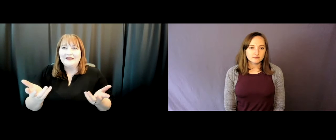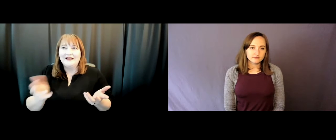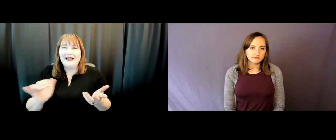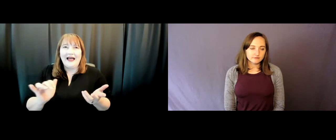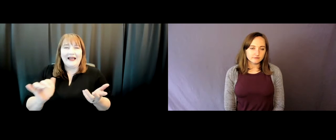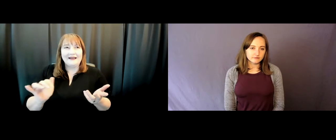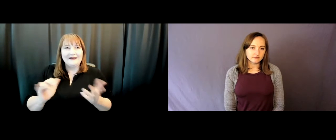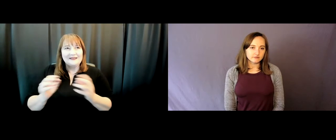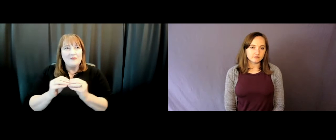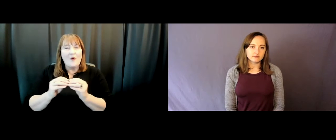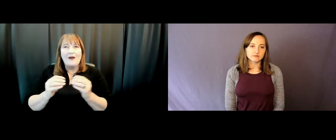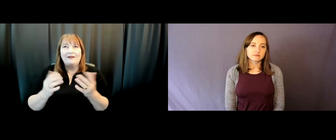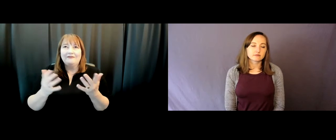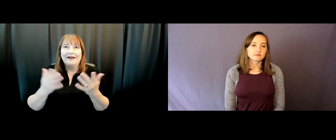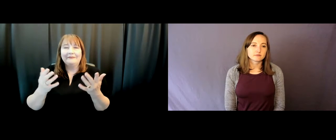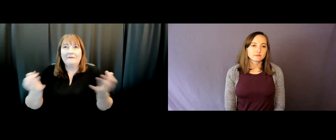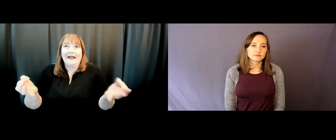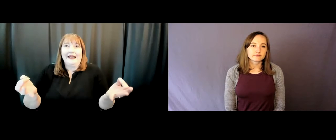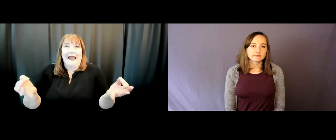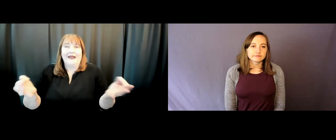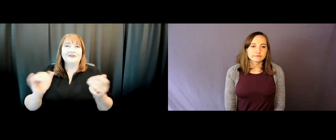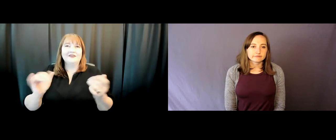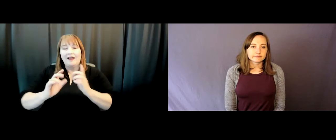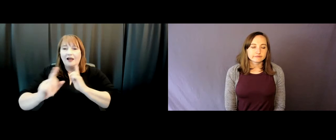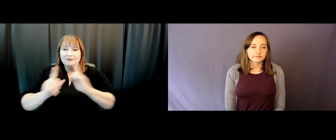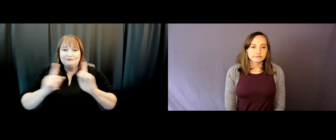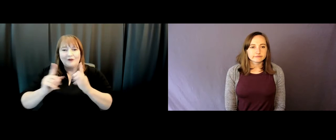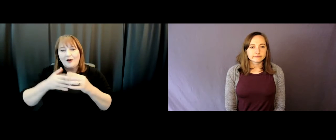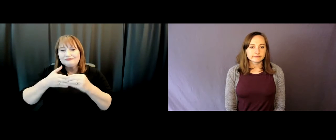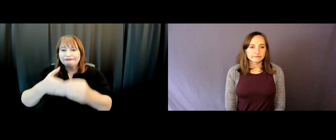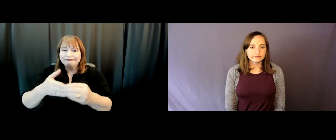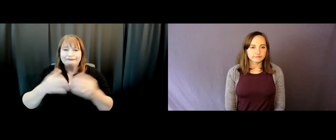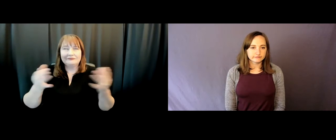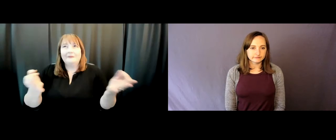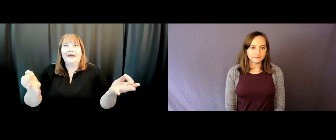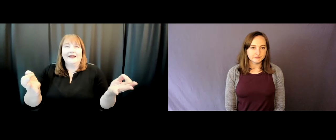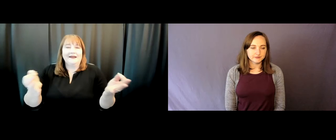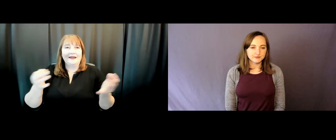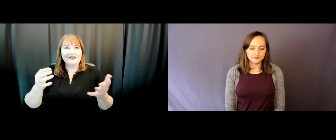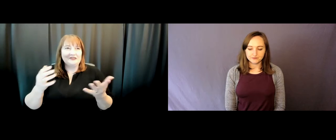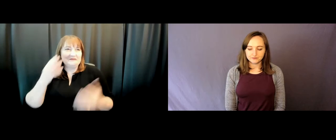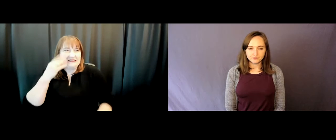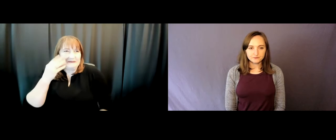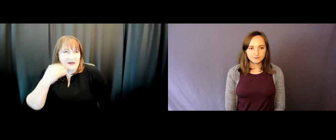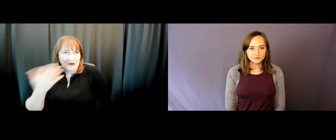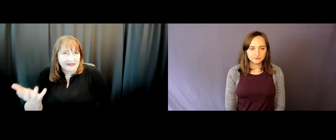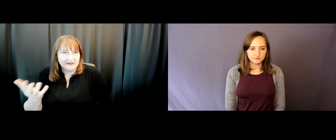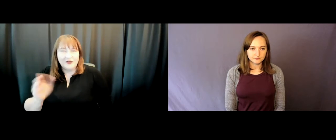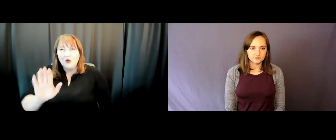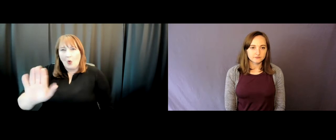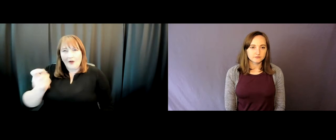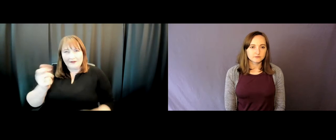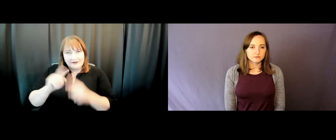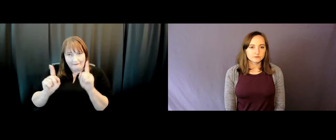a meditative, a guided meditation experience. And I know yours is different.